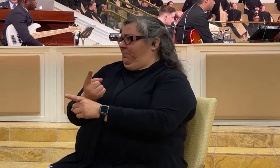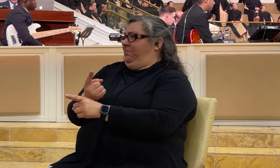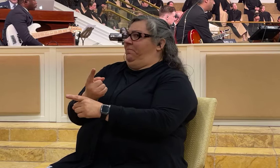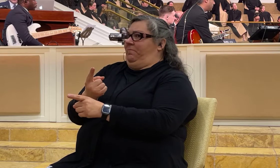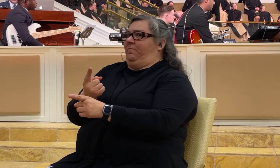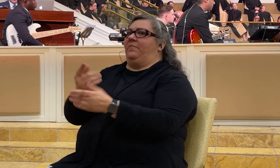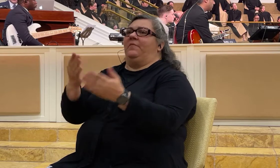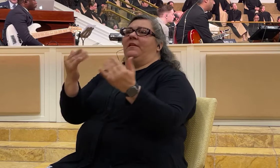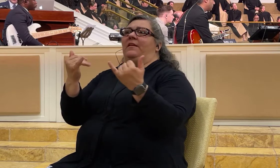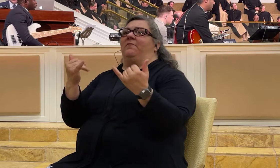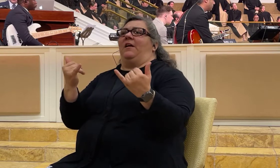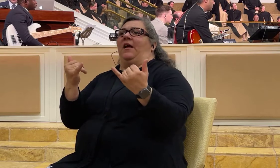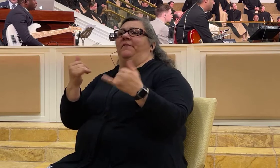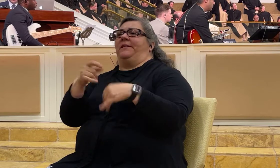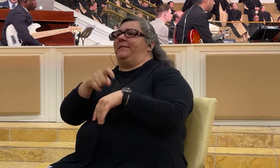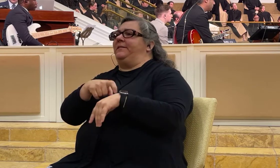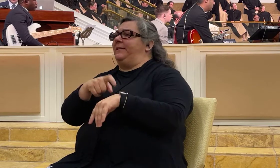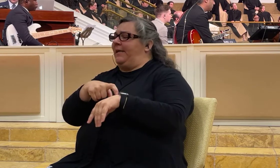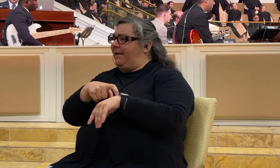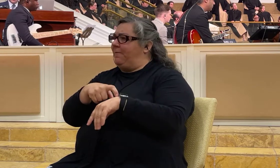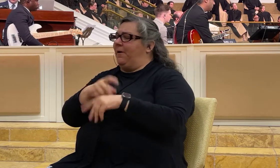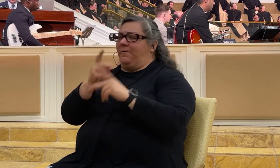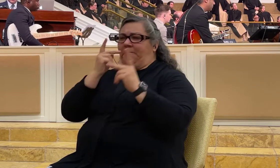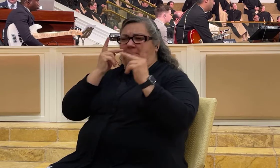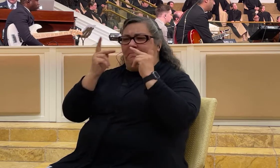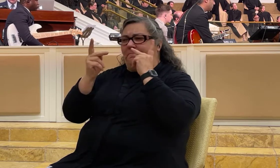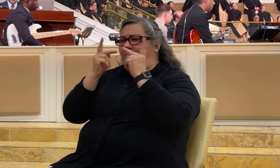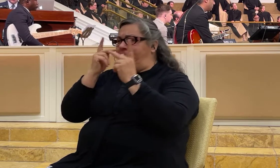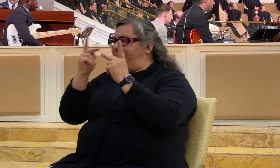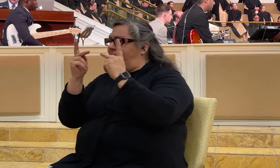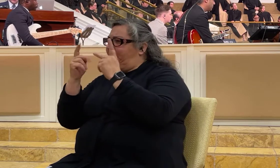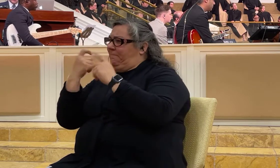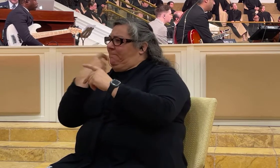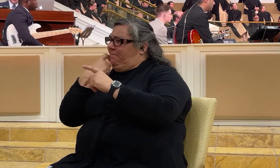It's a time that in the last year we have seen